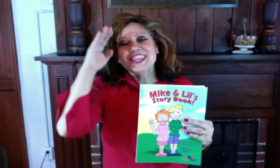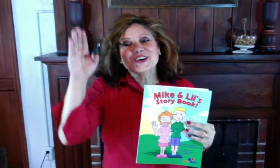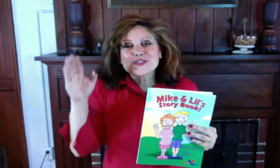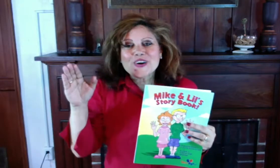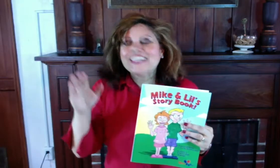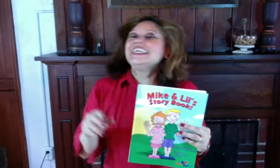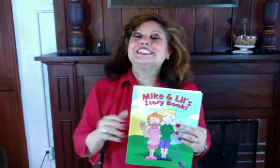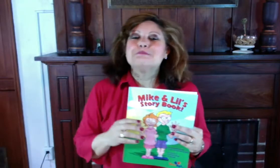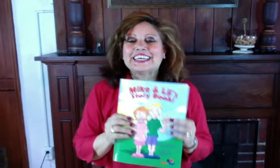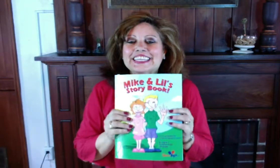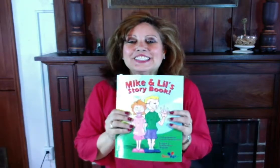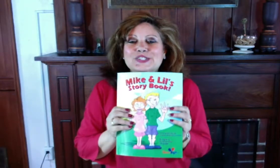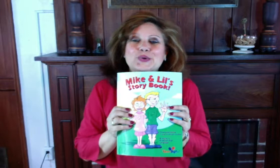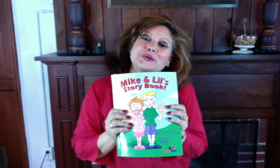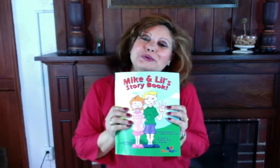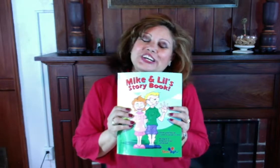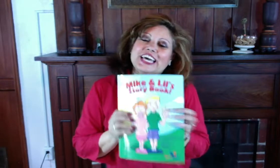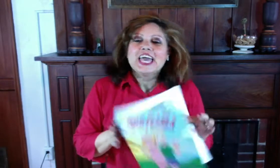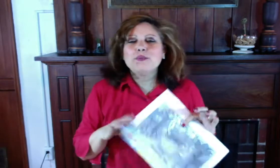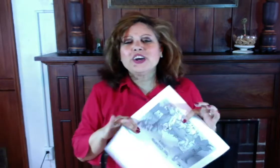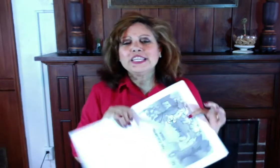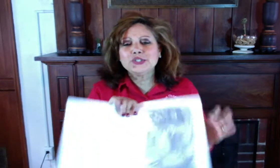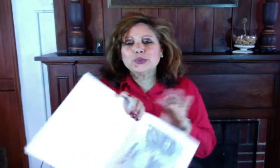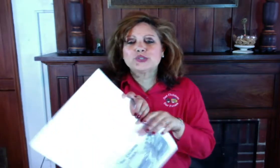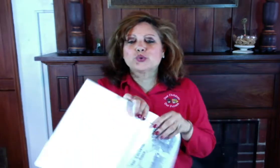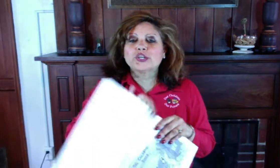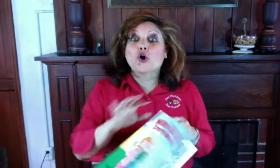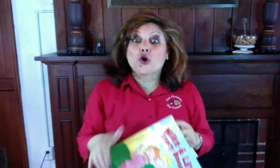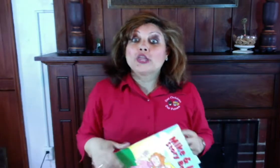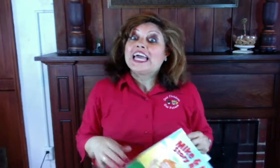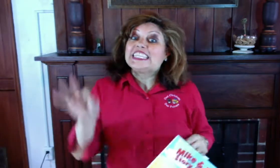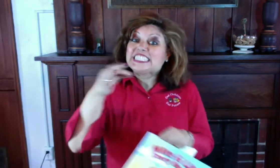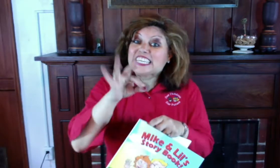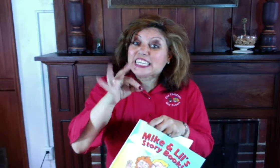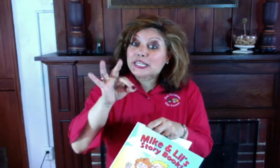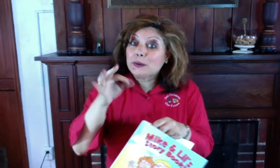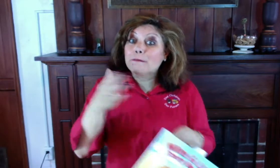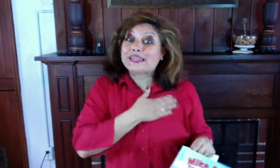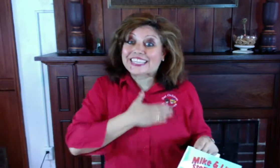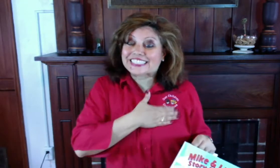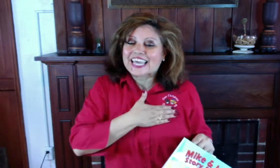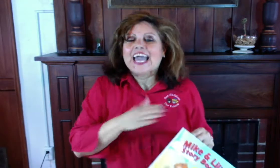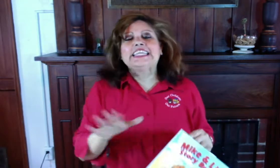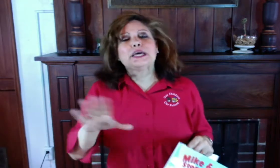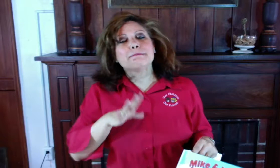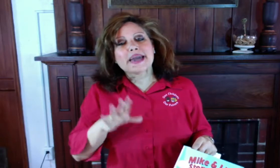Hello everyone, it is Mike and Lil's storybook. And we're going to do a story called Tea, Please. And it's a